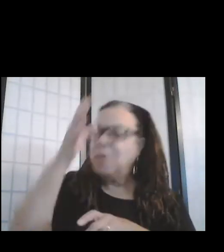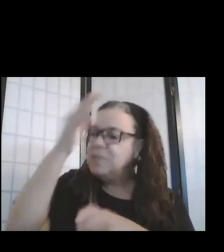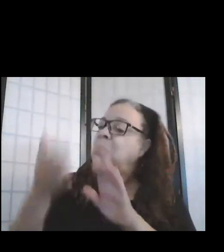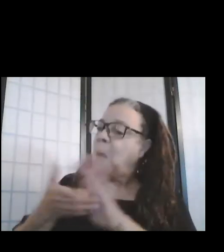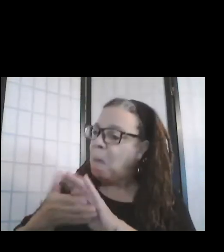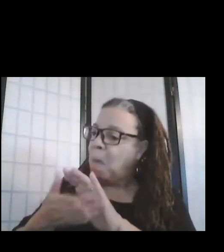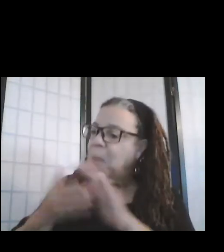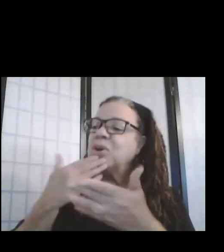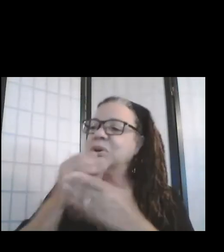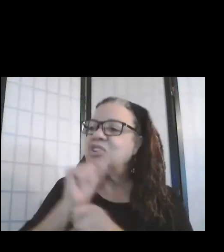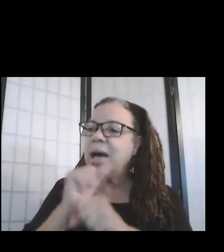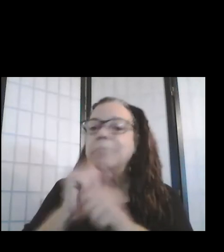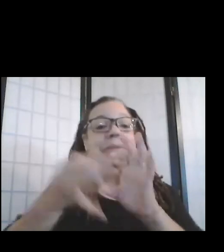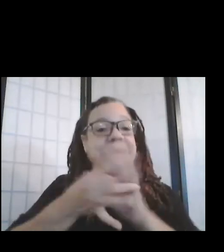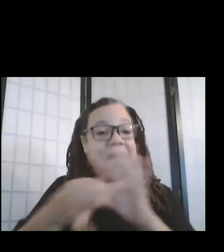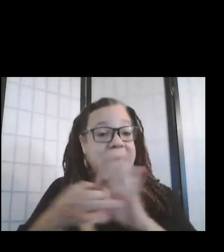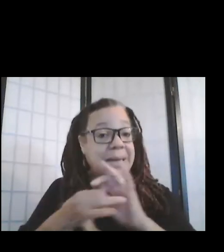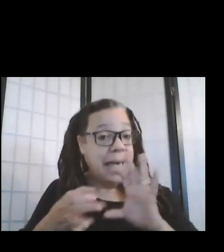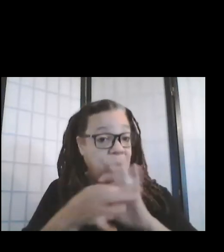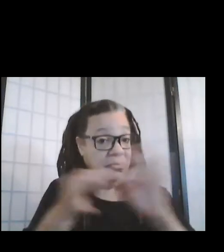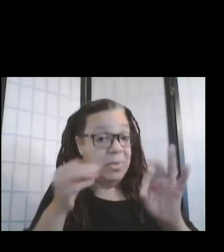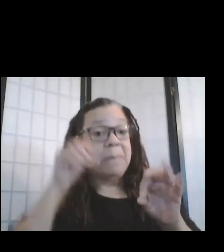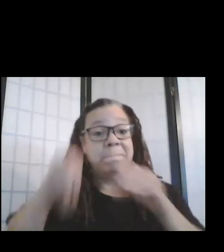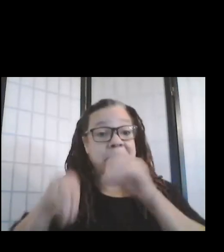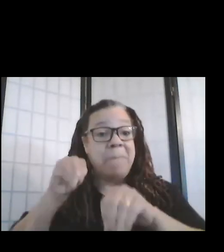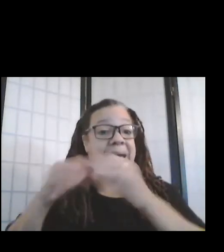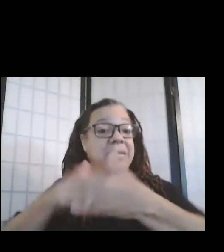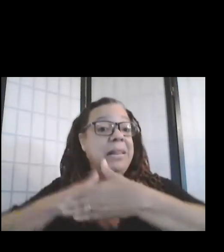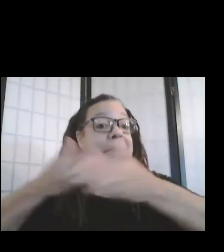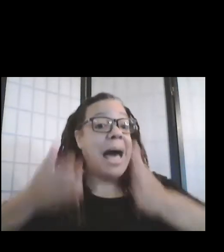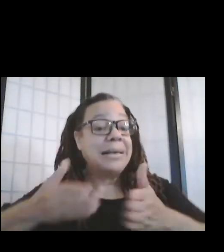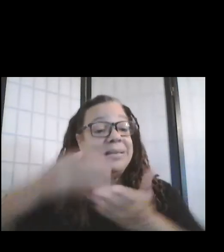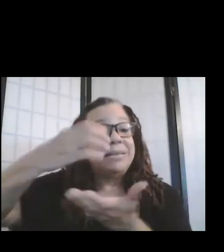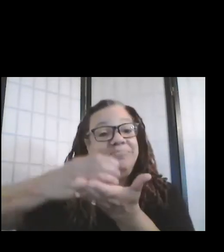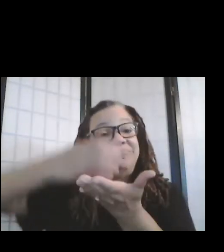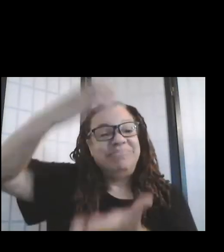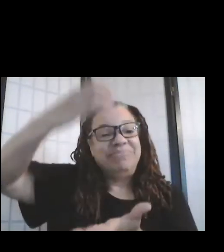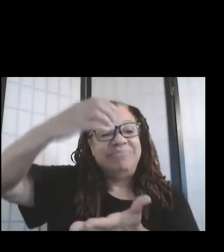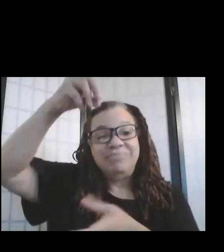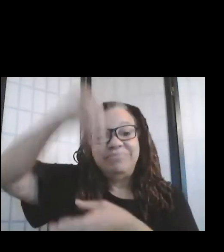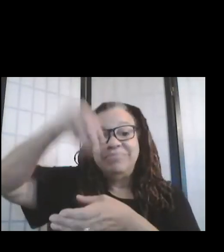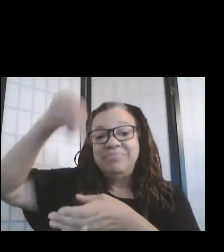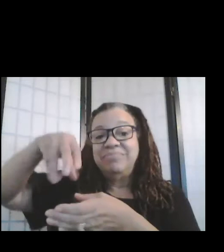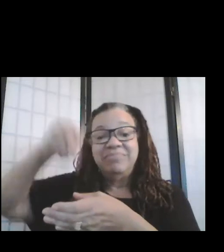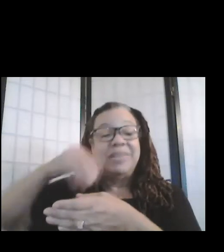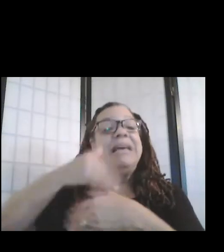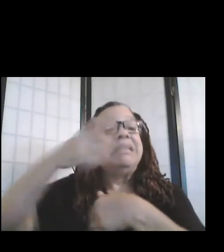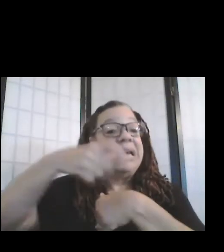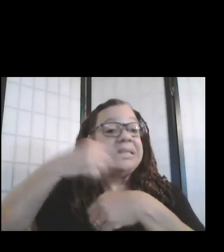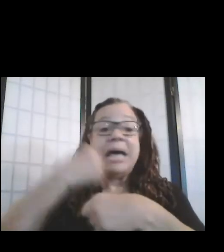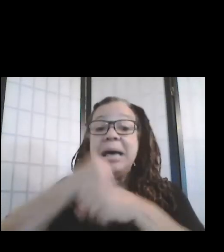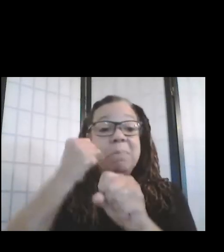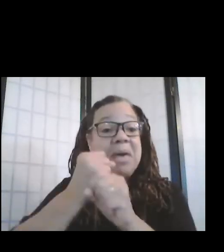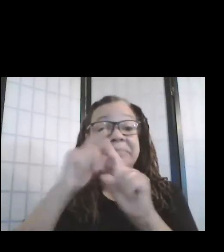take the thing apart, slide the pieces back into their tall cylindrical box, and next time fashion something